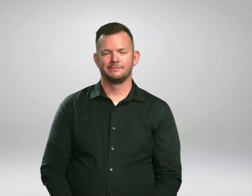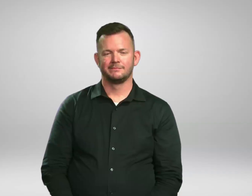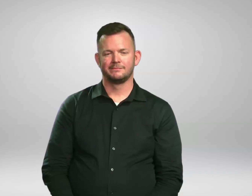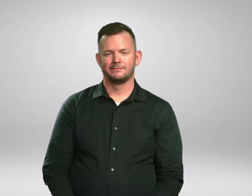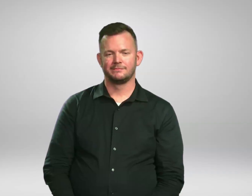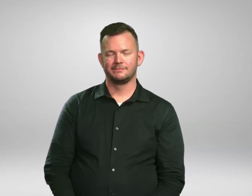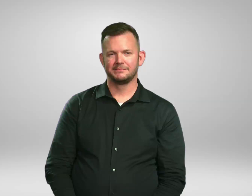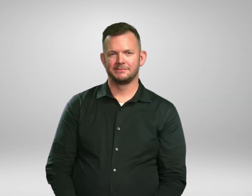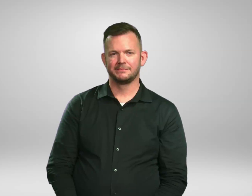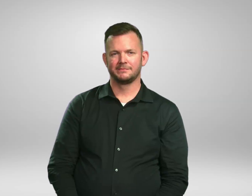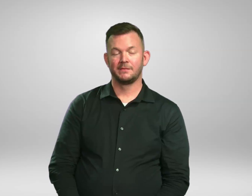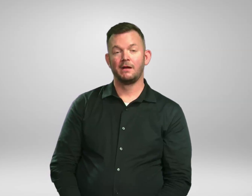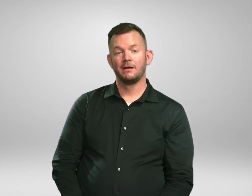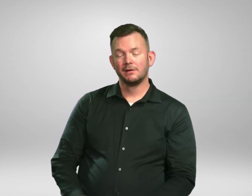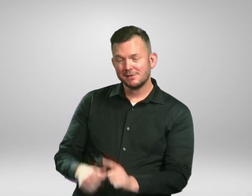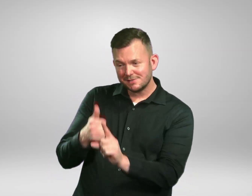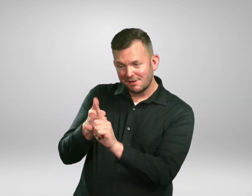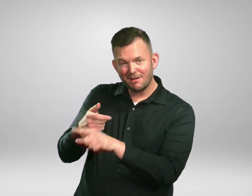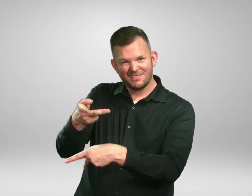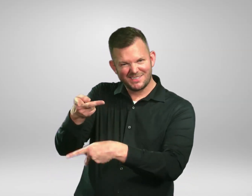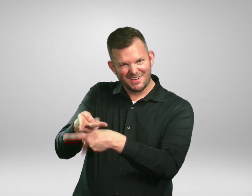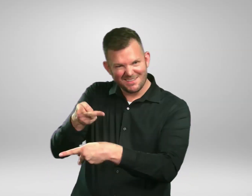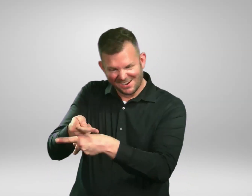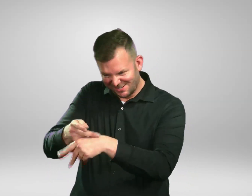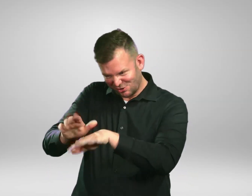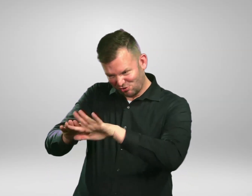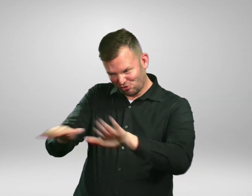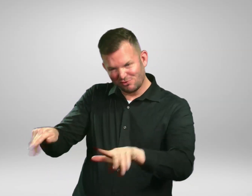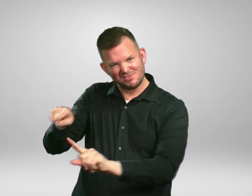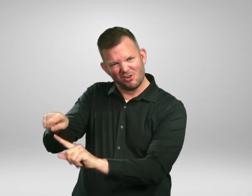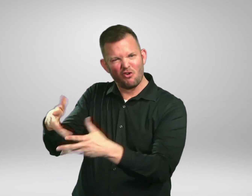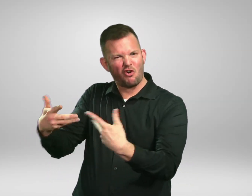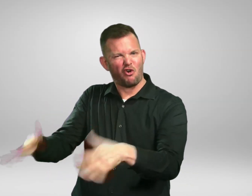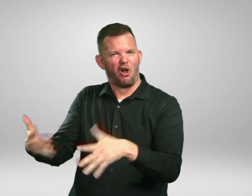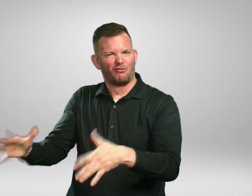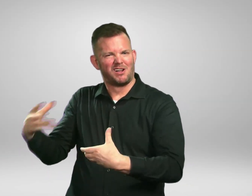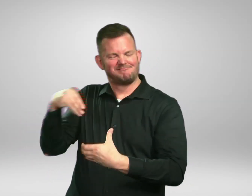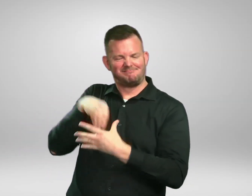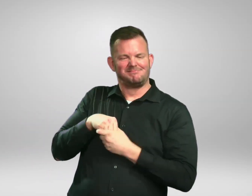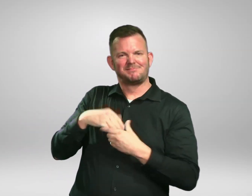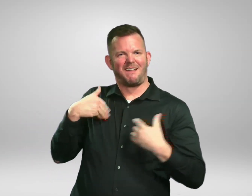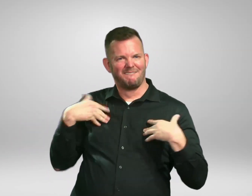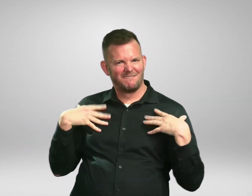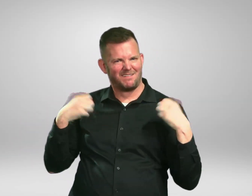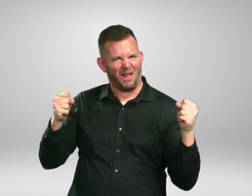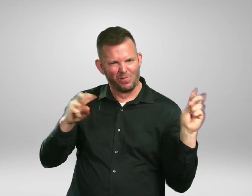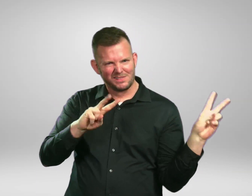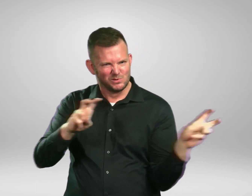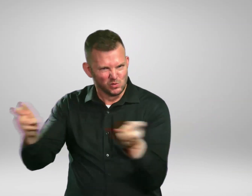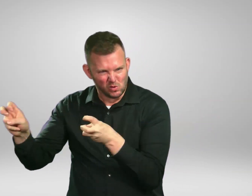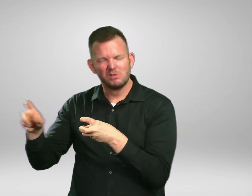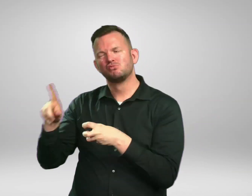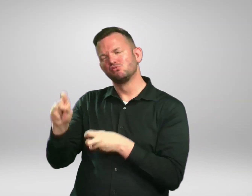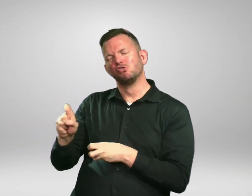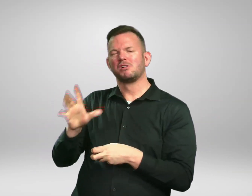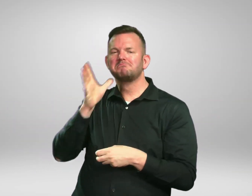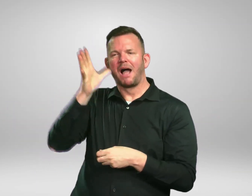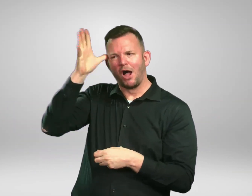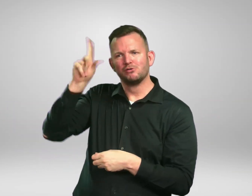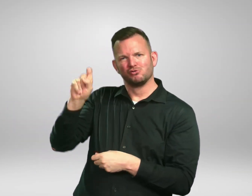caregivers of children with underlying health conditions should consult with healthcare providers about whether